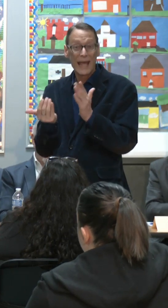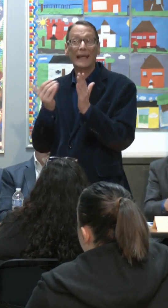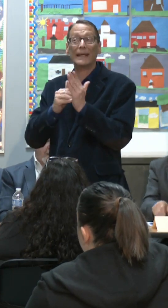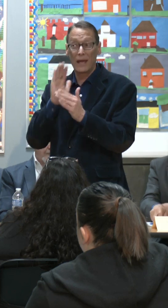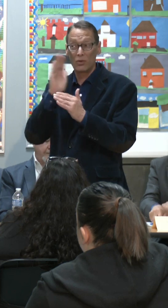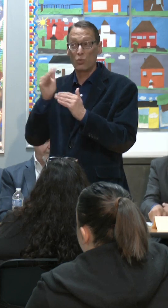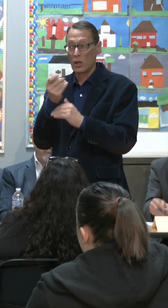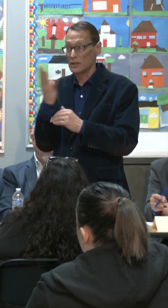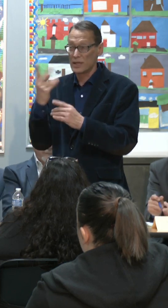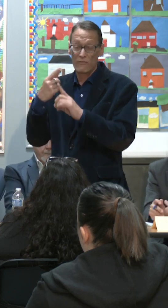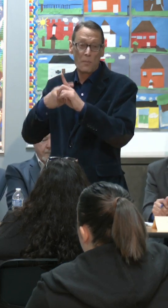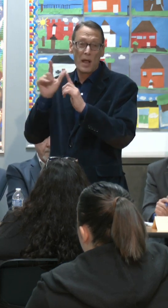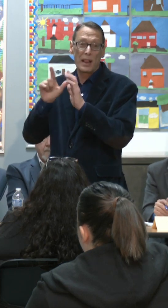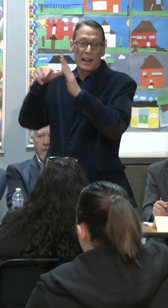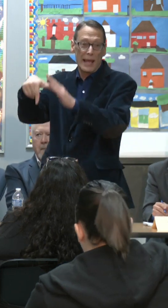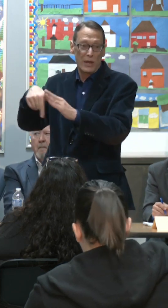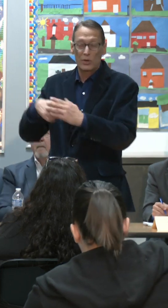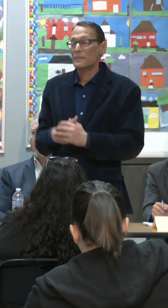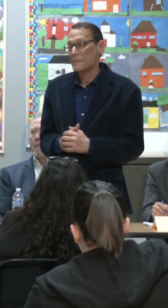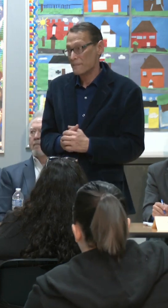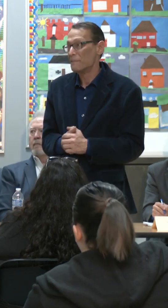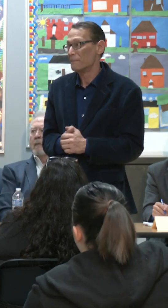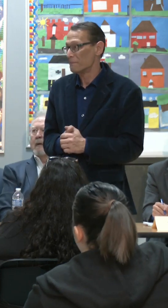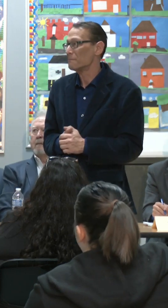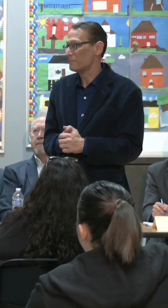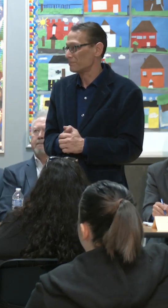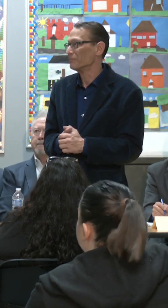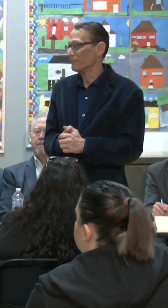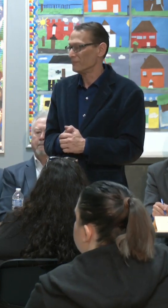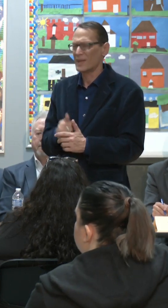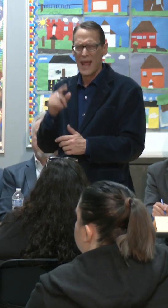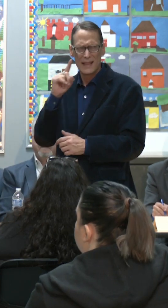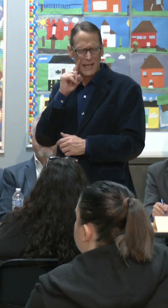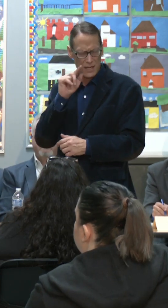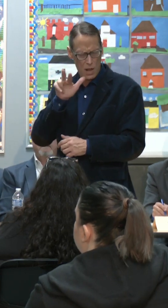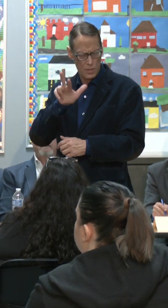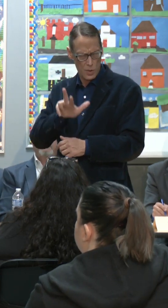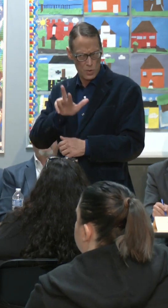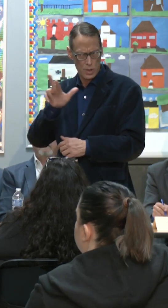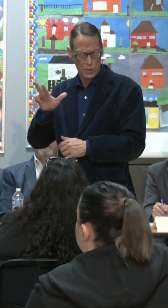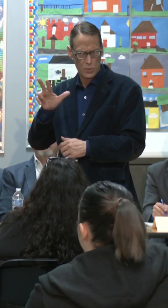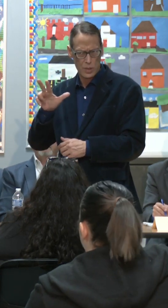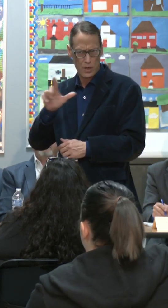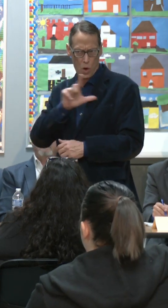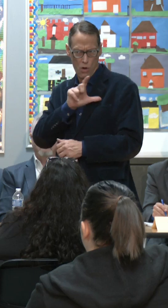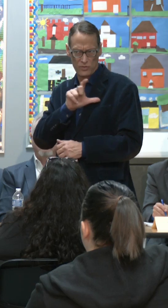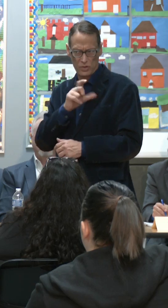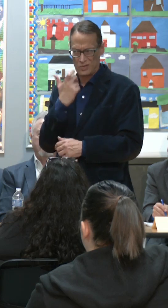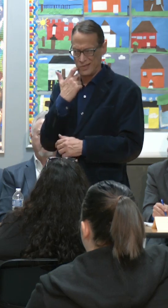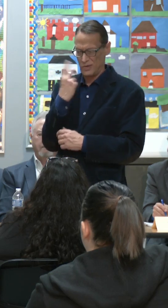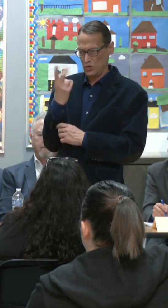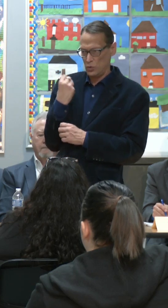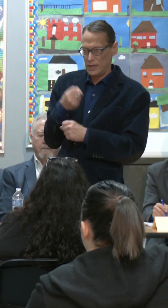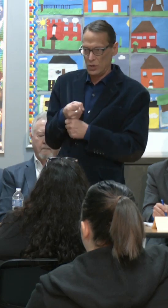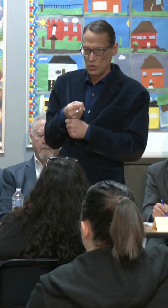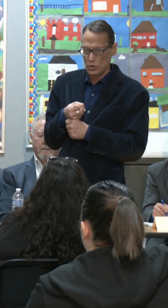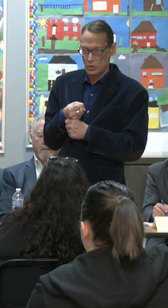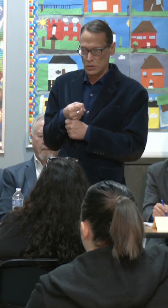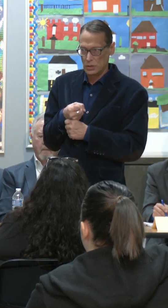But using technology helps us catch the bad guy when they do something wrong. It helps us prevent some of the crime from